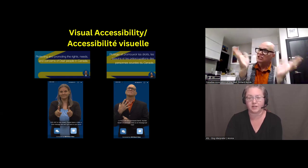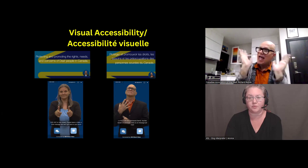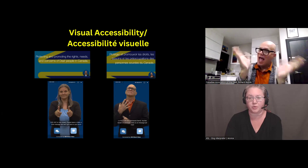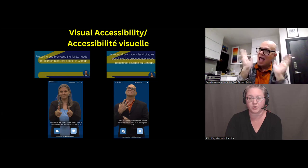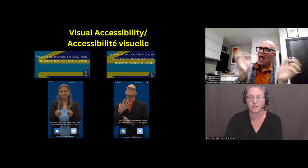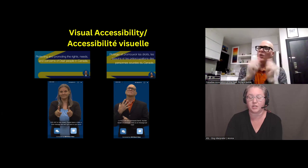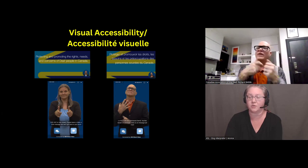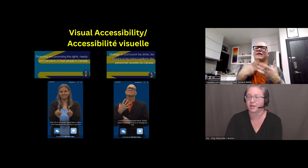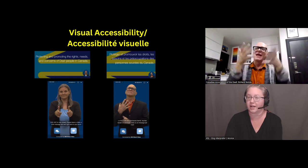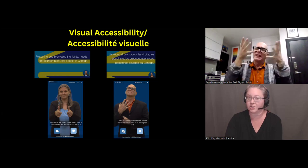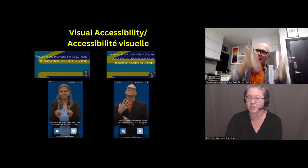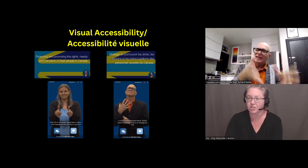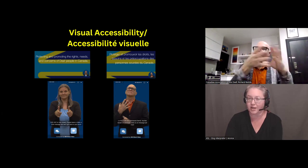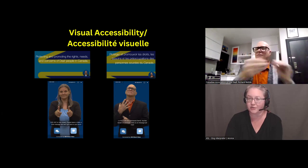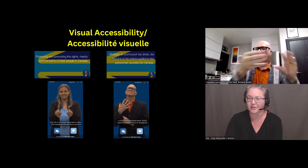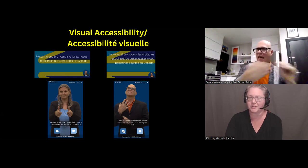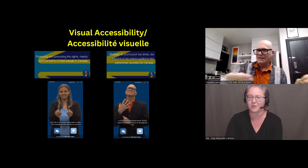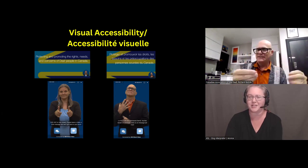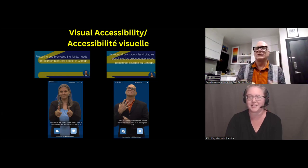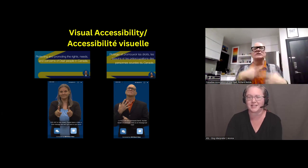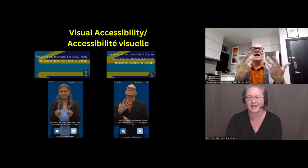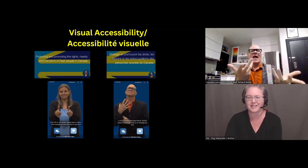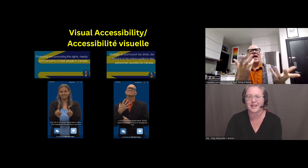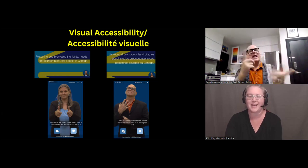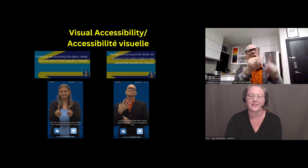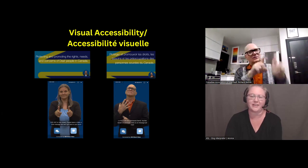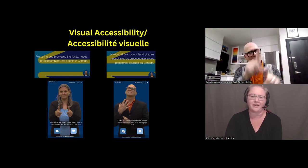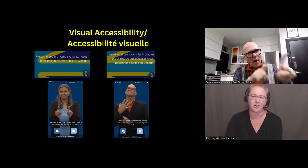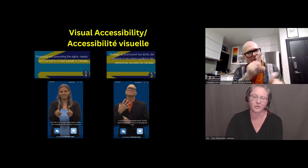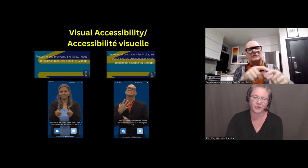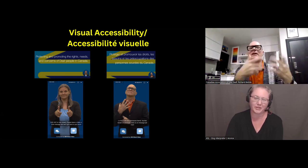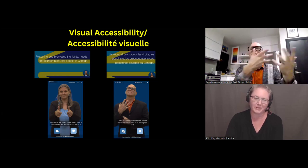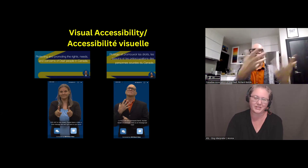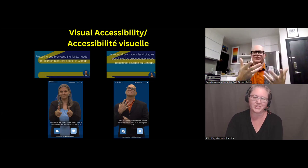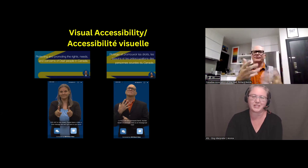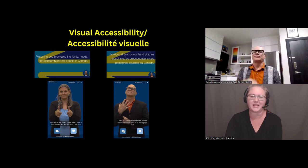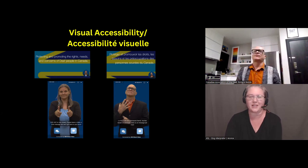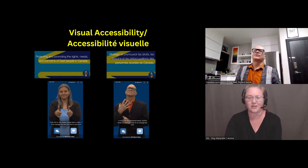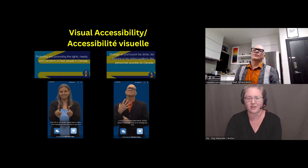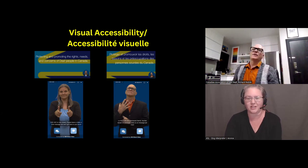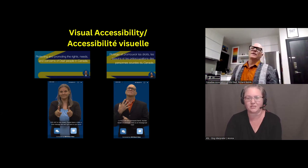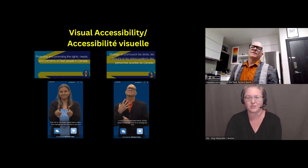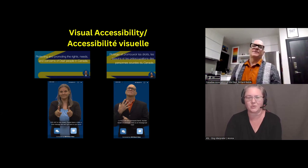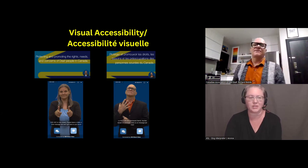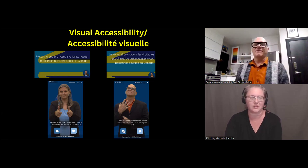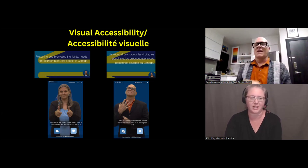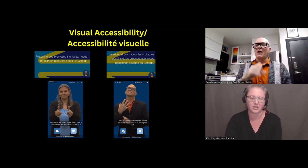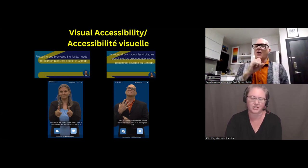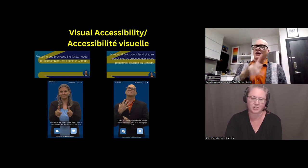deaf person that you can actually chat with if you want to connect. There are recorded messages, and there are individuals that you can actually connect